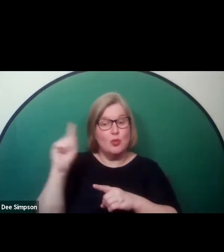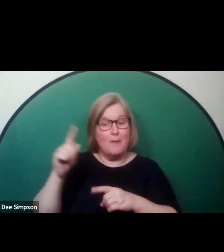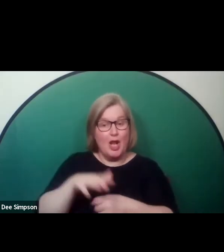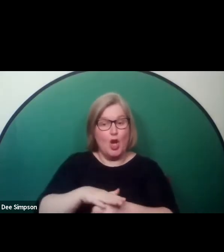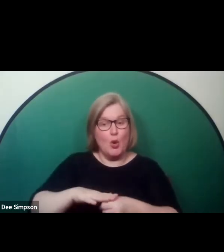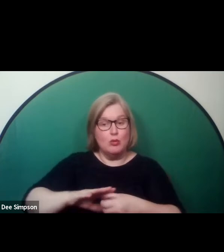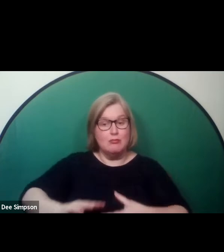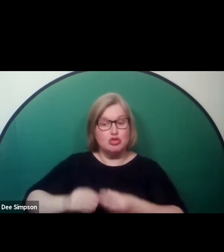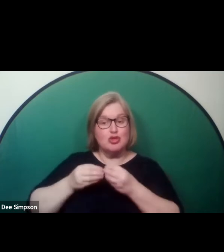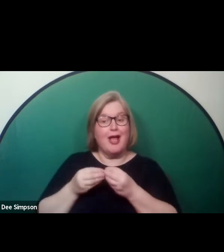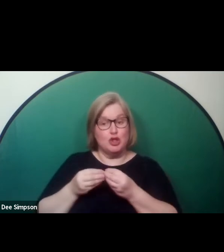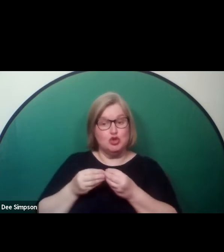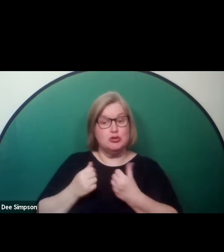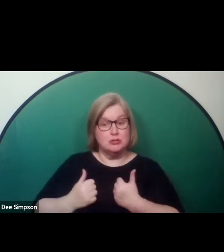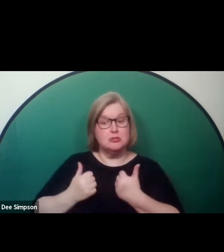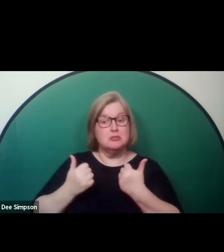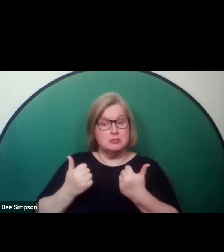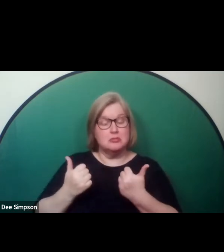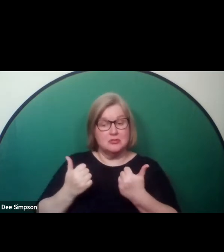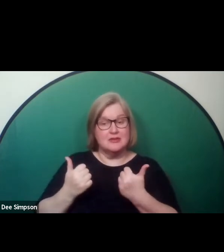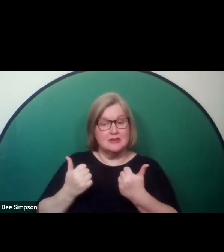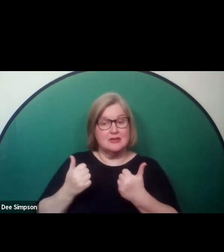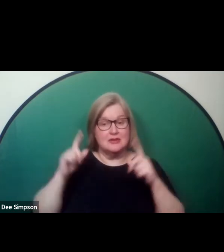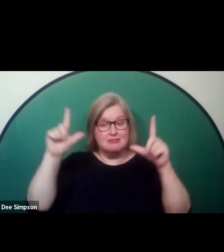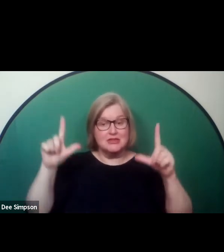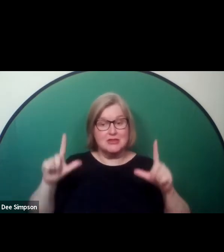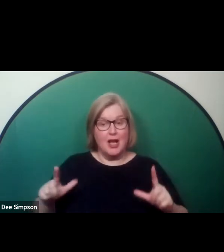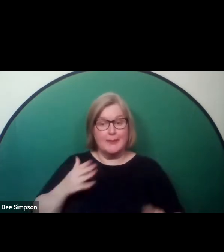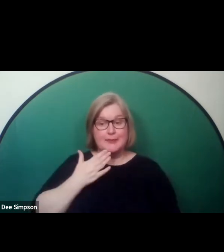production. And yeah, if I could go to the next slide, please.